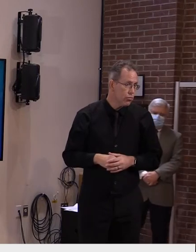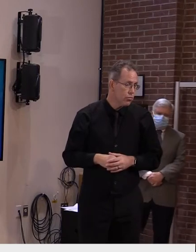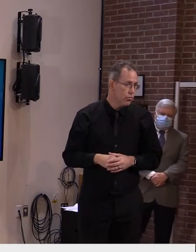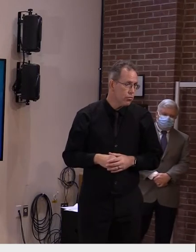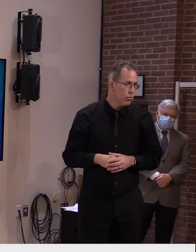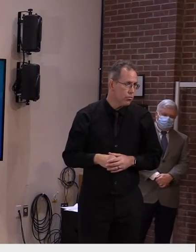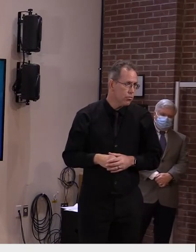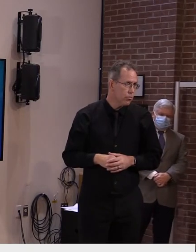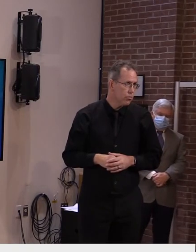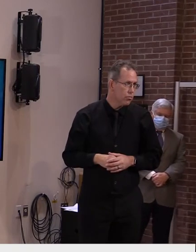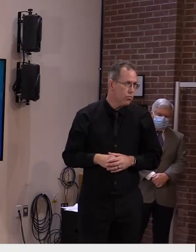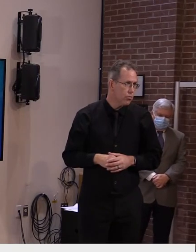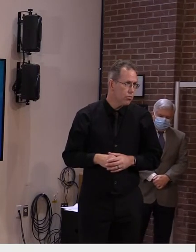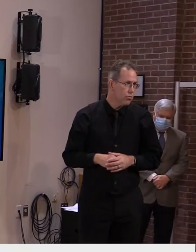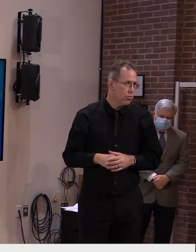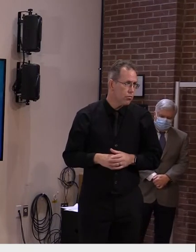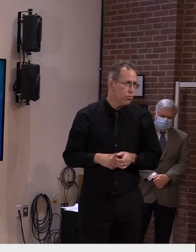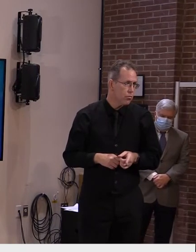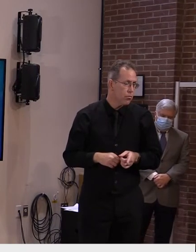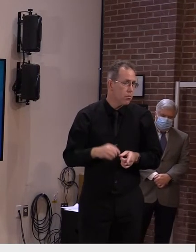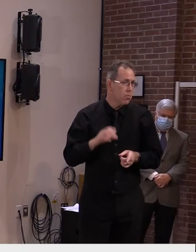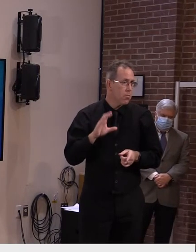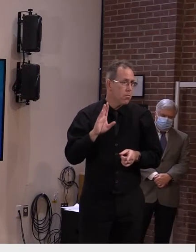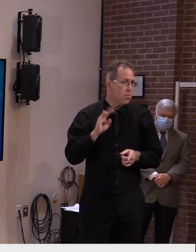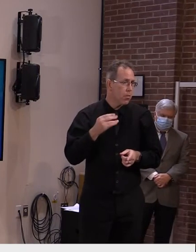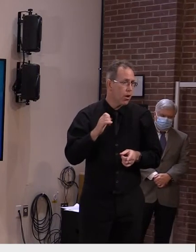Chronicle. Joe Gresser, the Barton Chronicle.